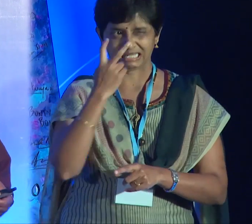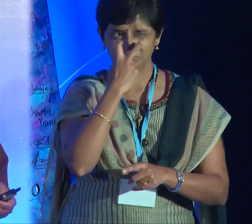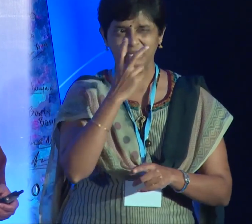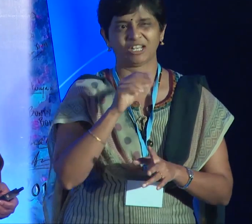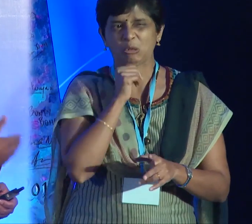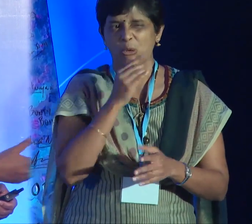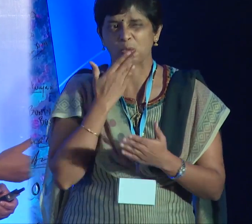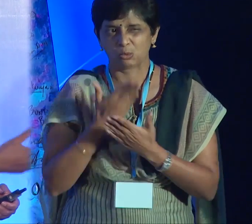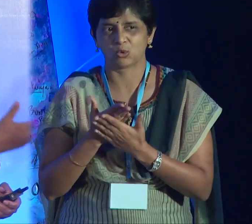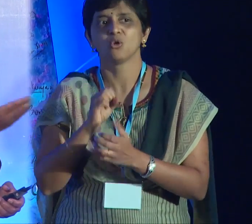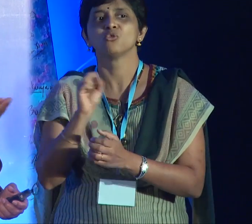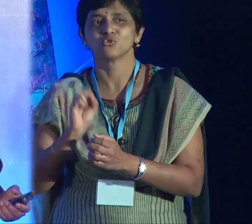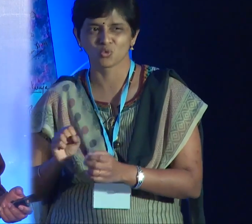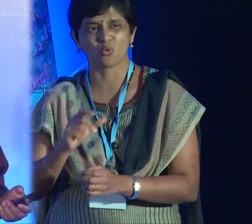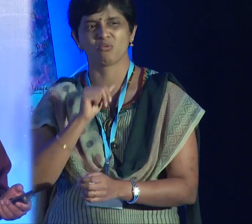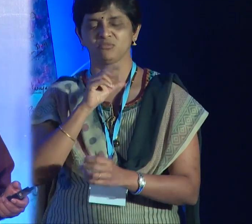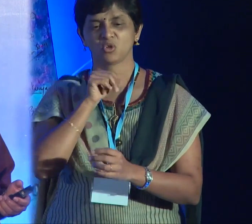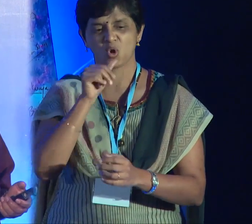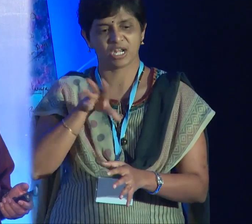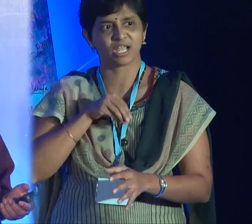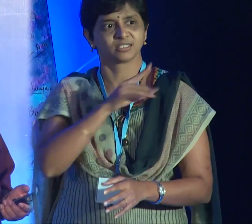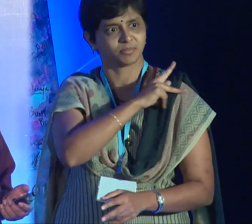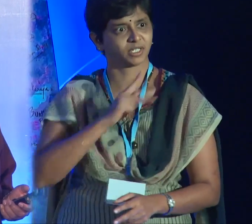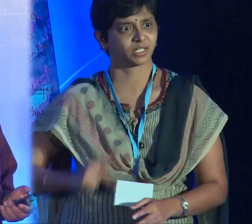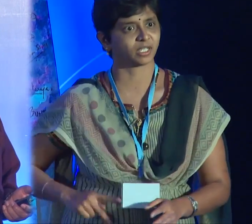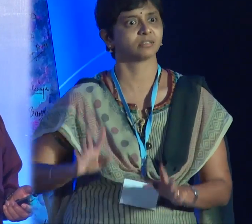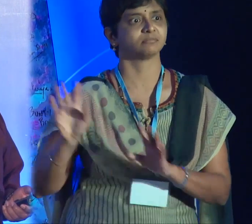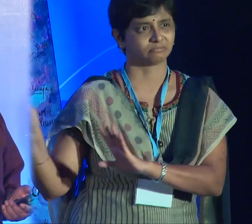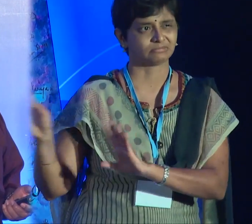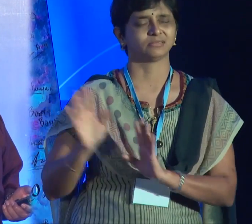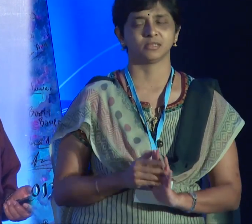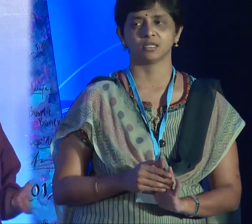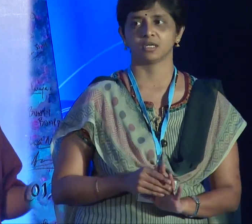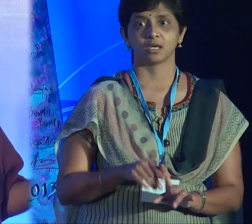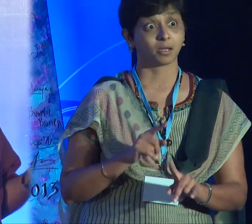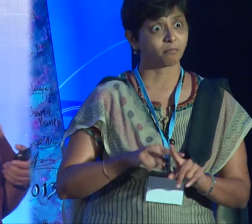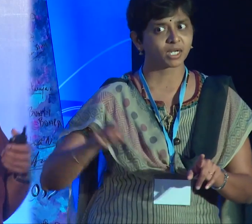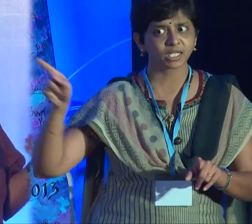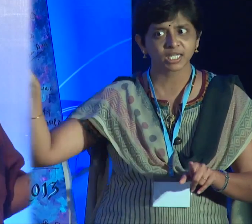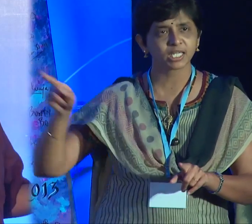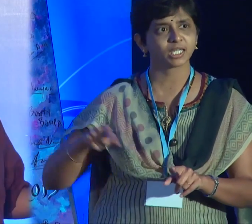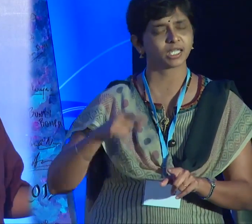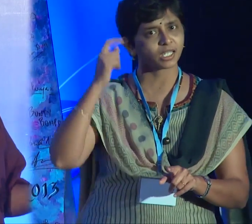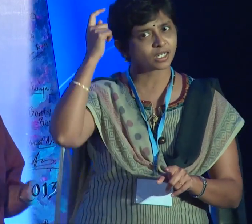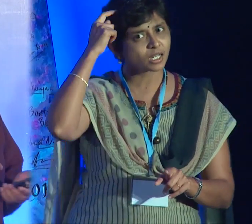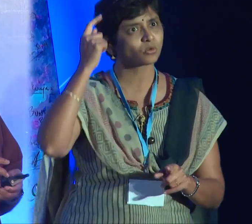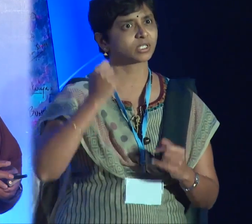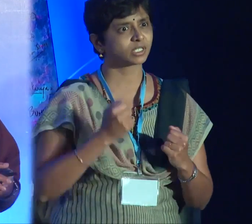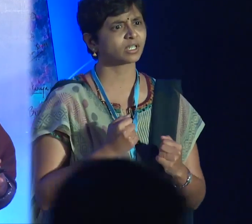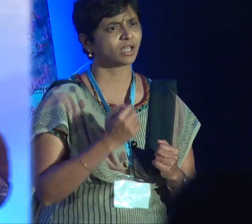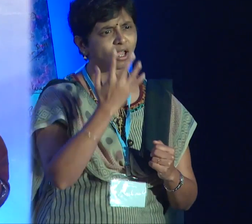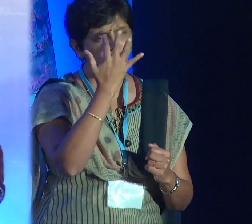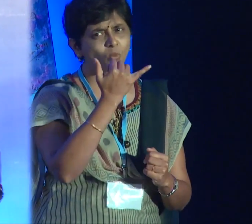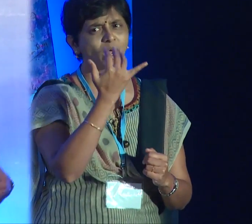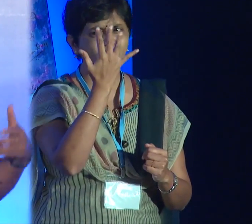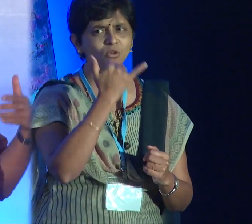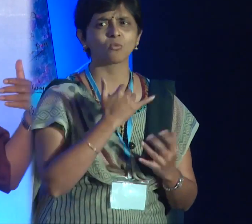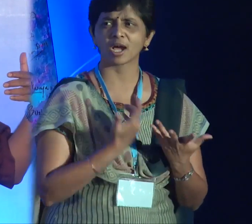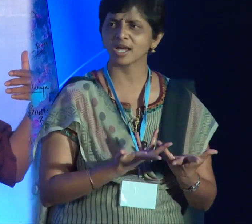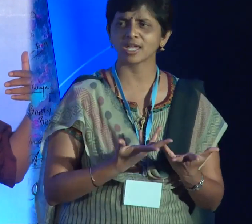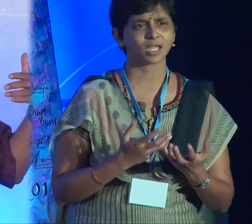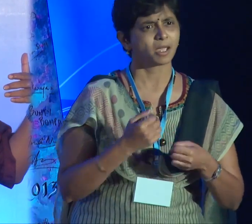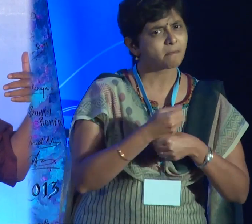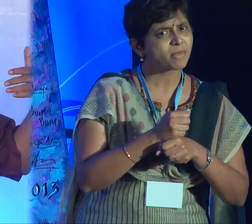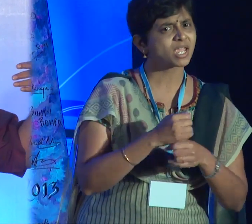good. Recently, I'm part of the consulting team of the Star Mahabharata, and I'm sitting with writers.